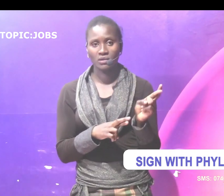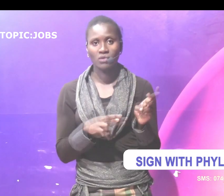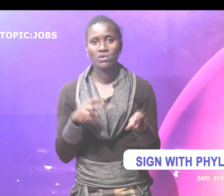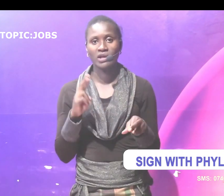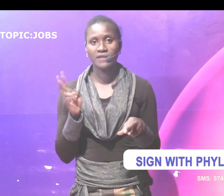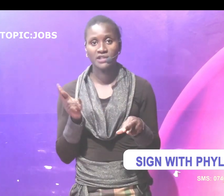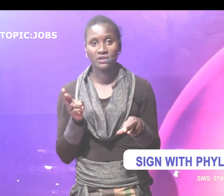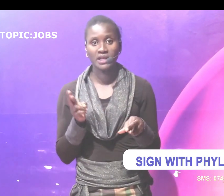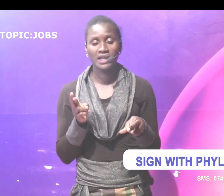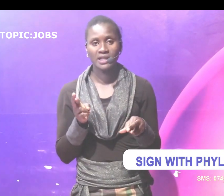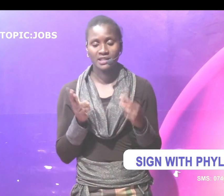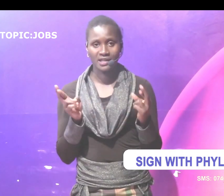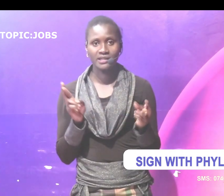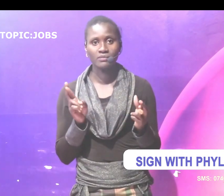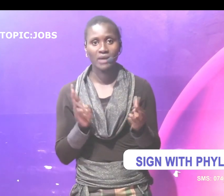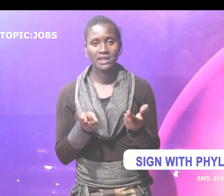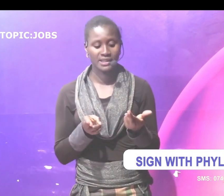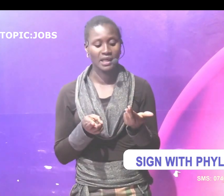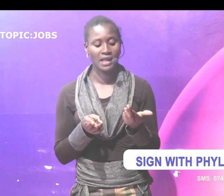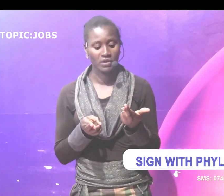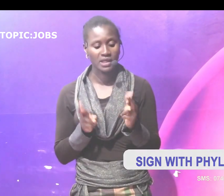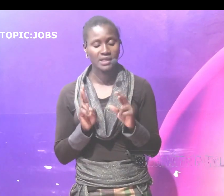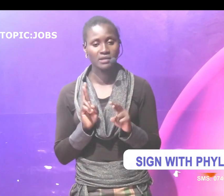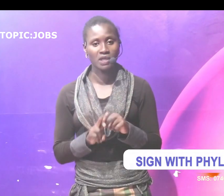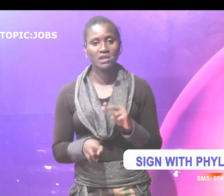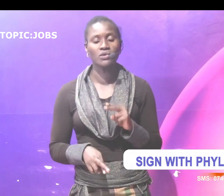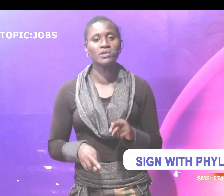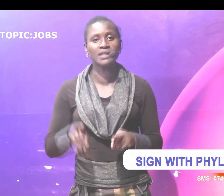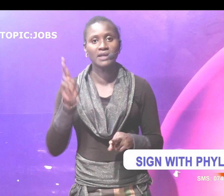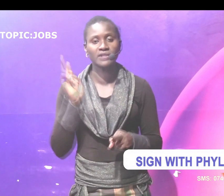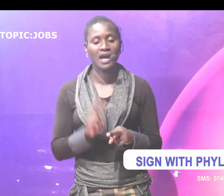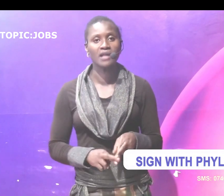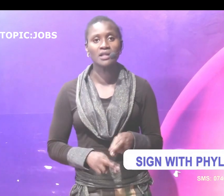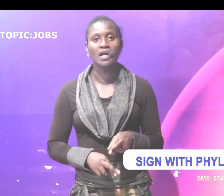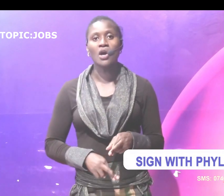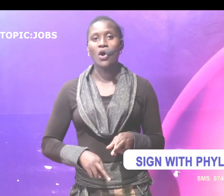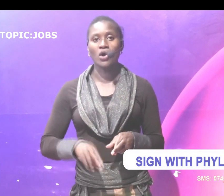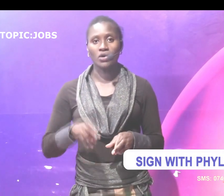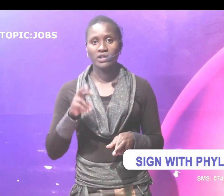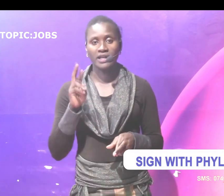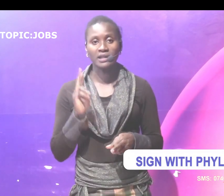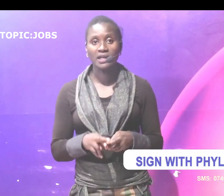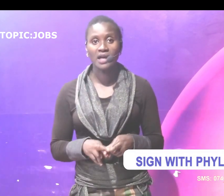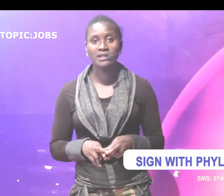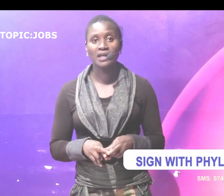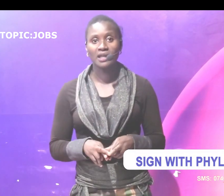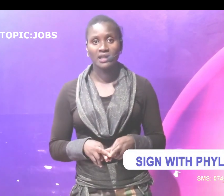your left shoulder. It doesn't matter. Sign language doesn't matter. Use left hand or the right hand. It is